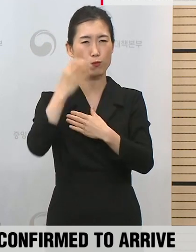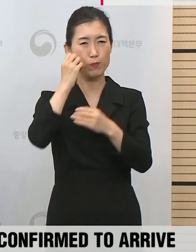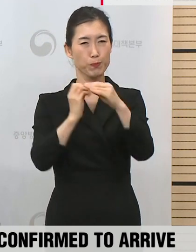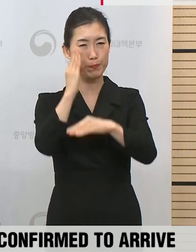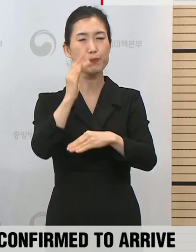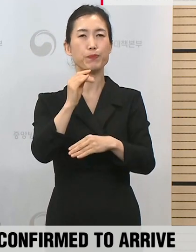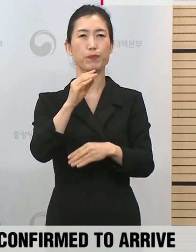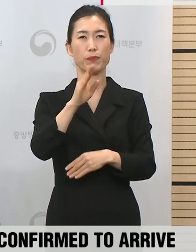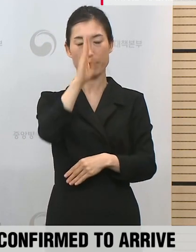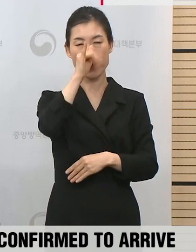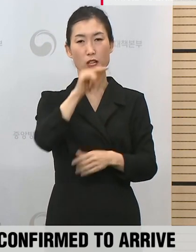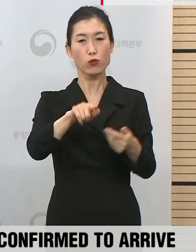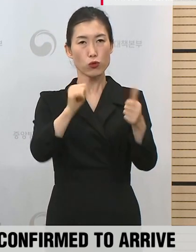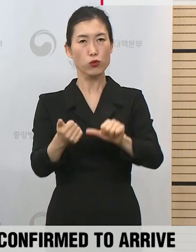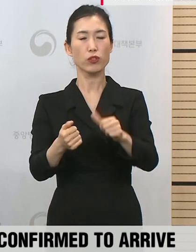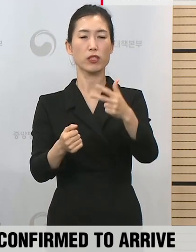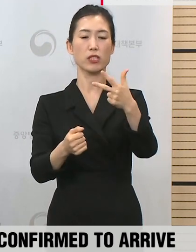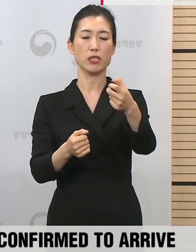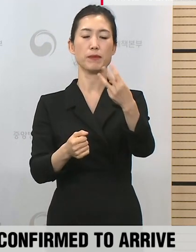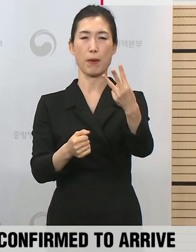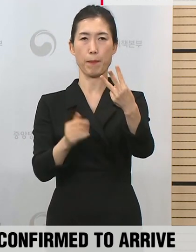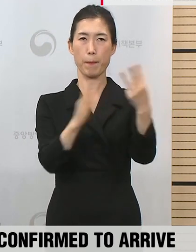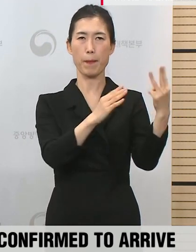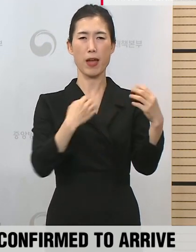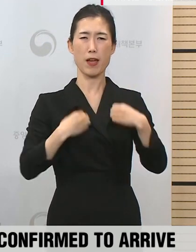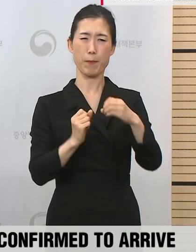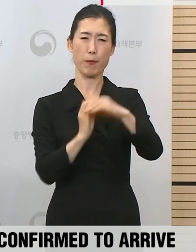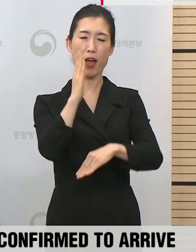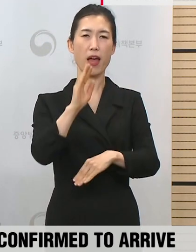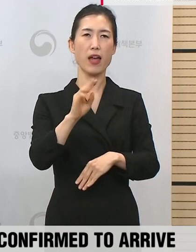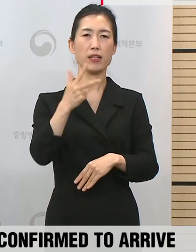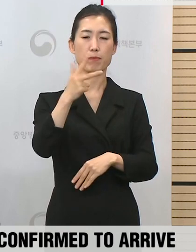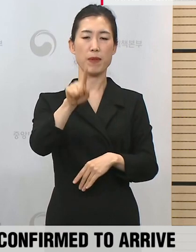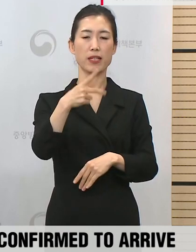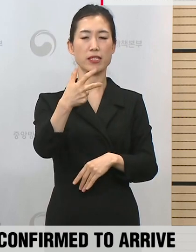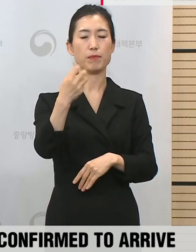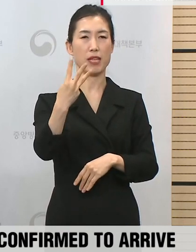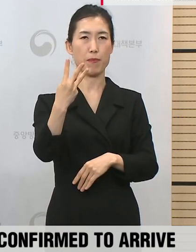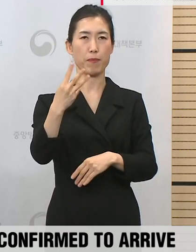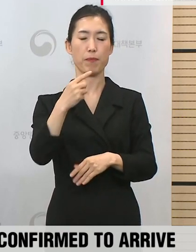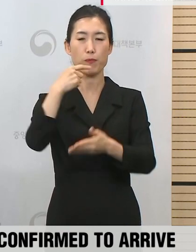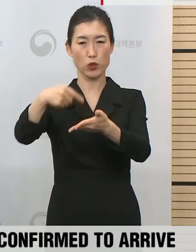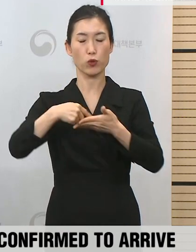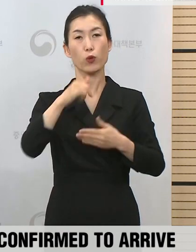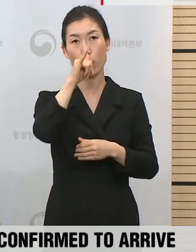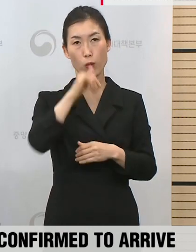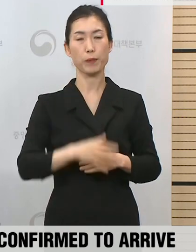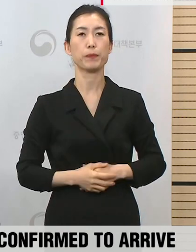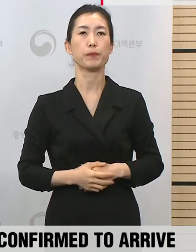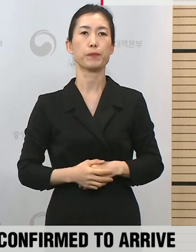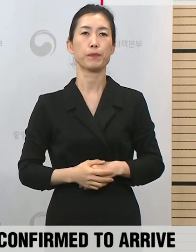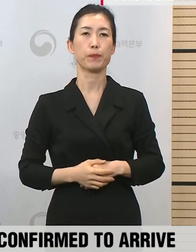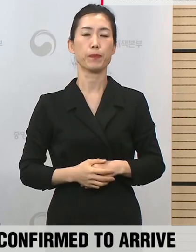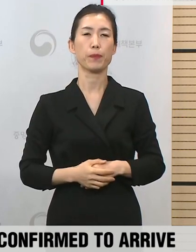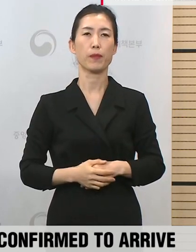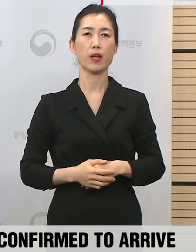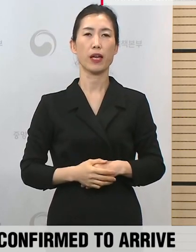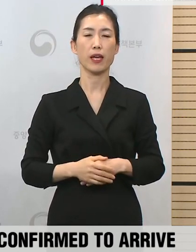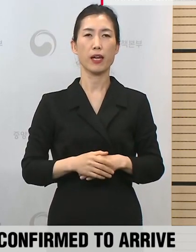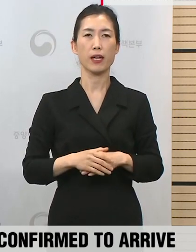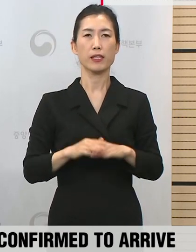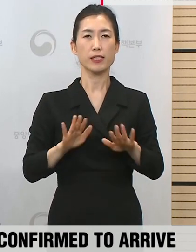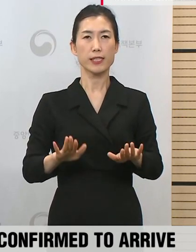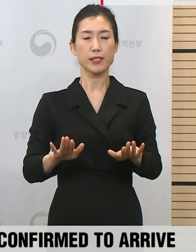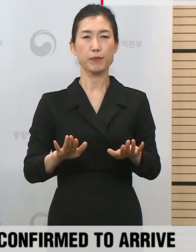cases that have been reported so far. And we have 73 cases of death and about 180 cases